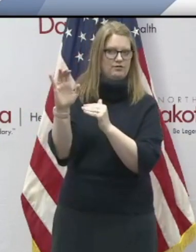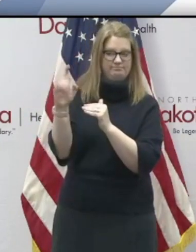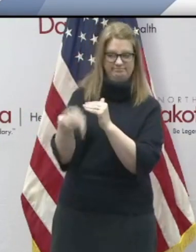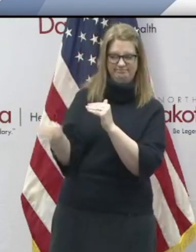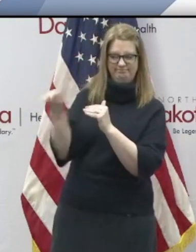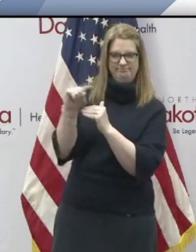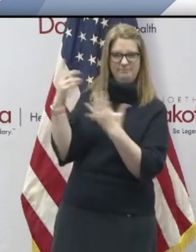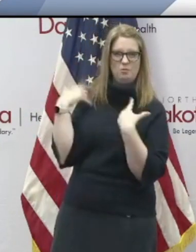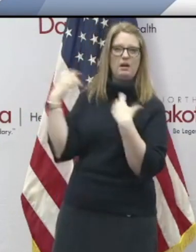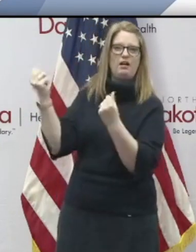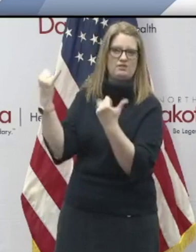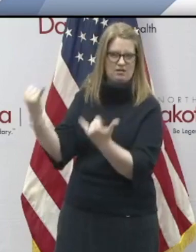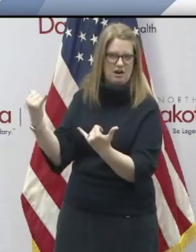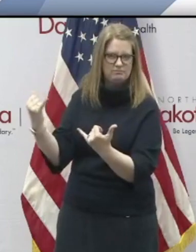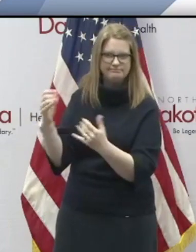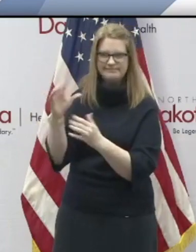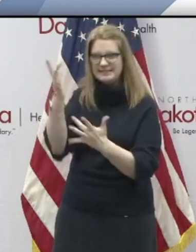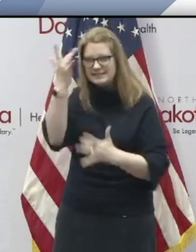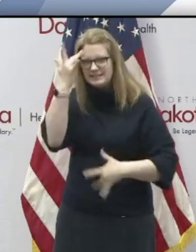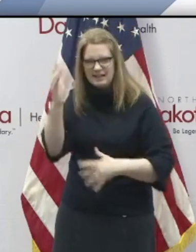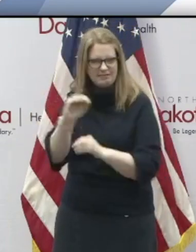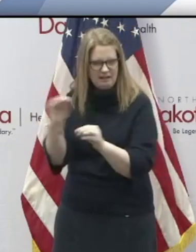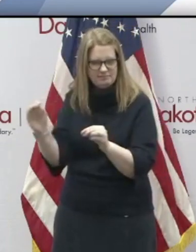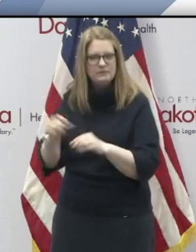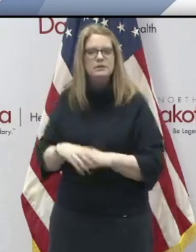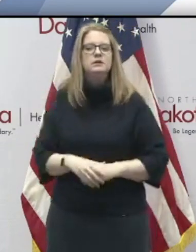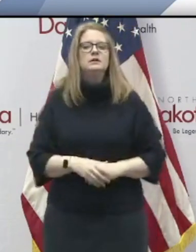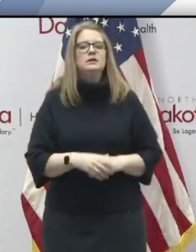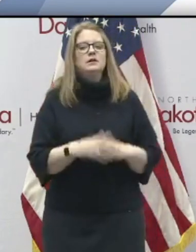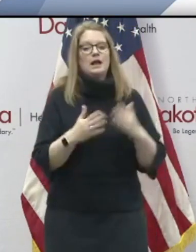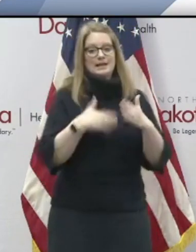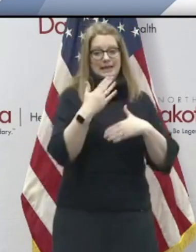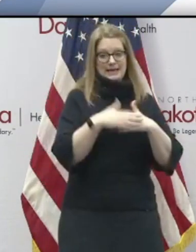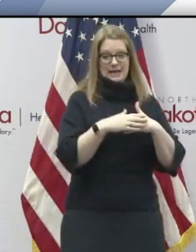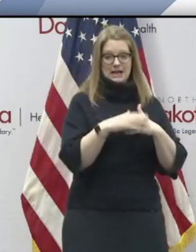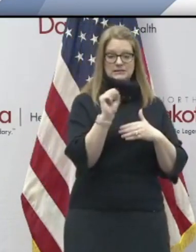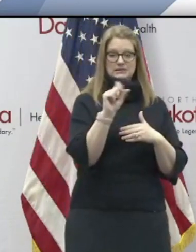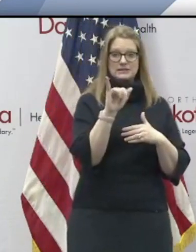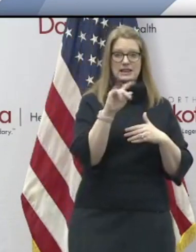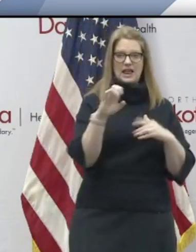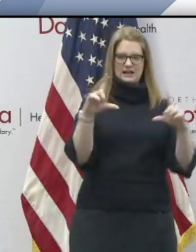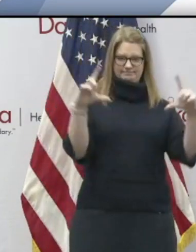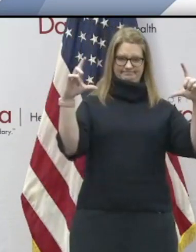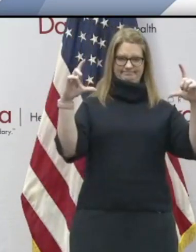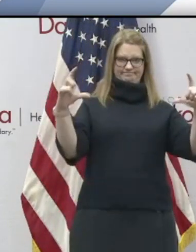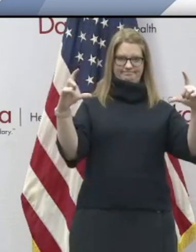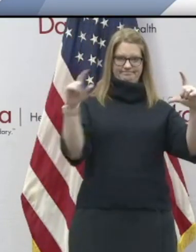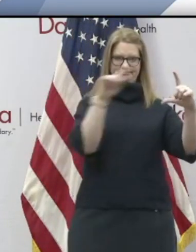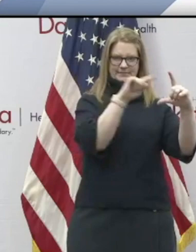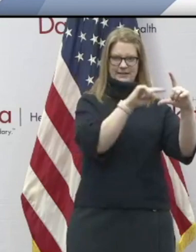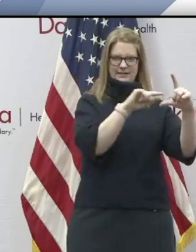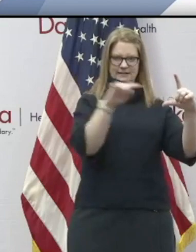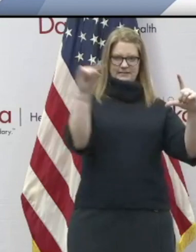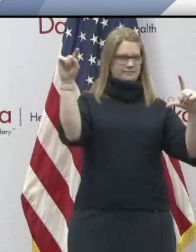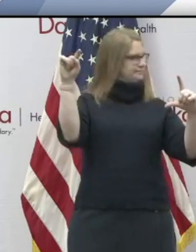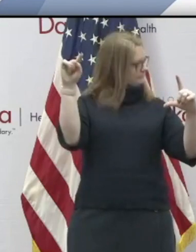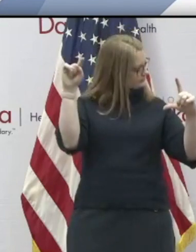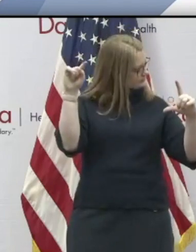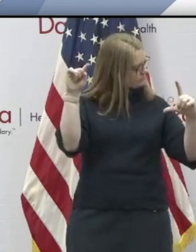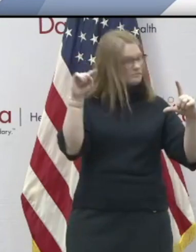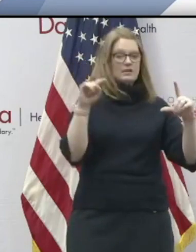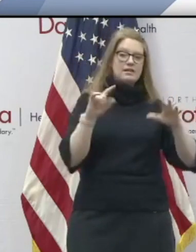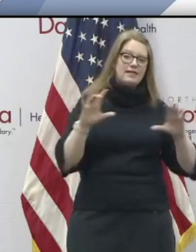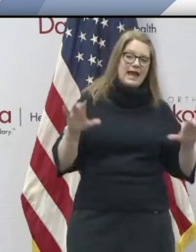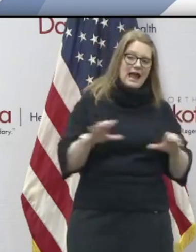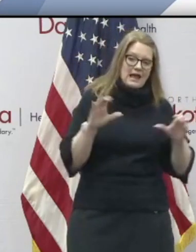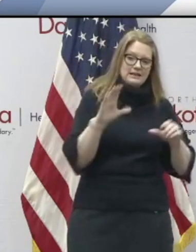recovered. When we show that graphically on the next slide, again, on the top of this shows the active